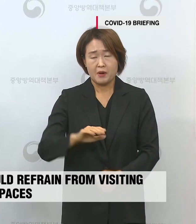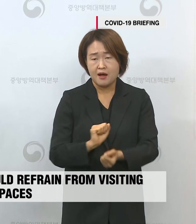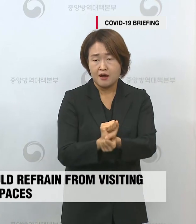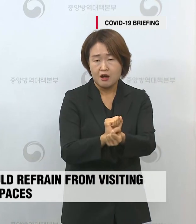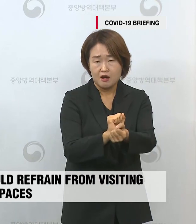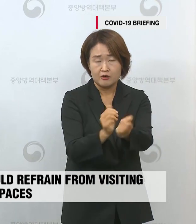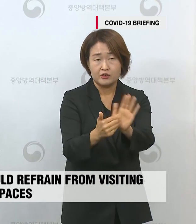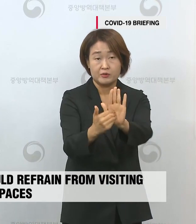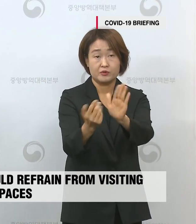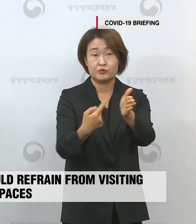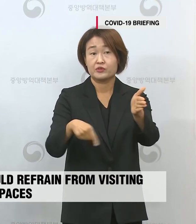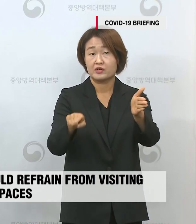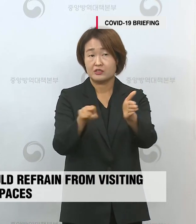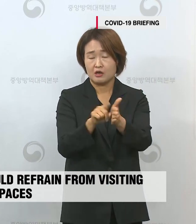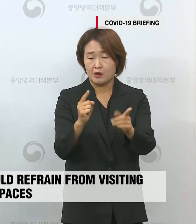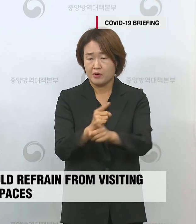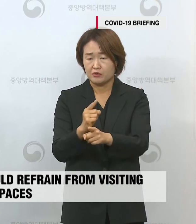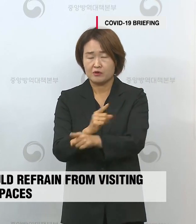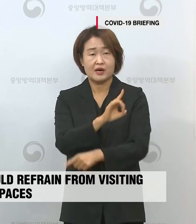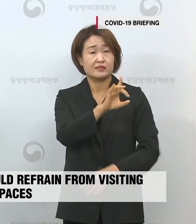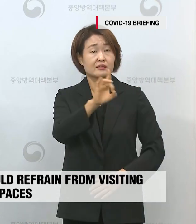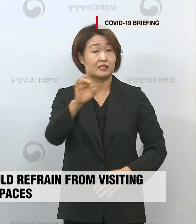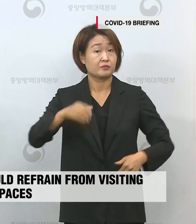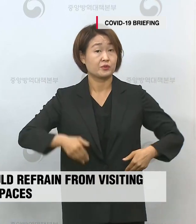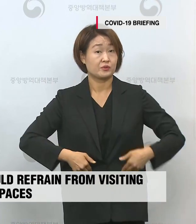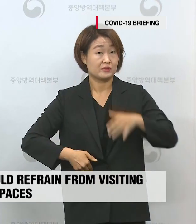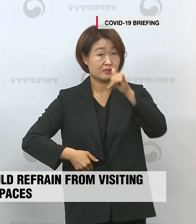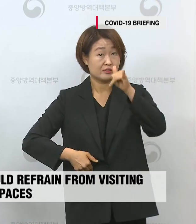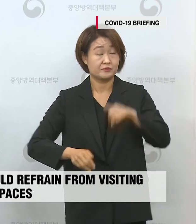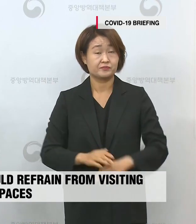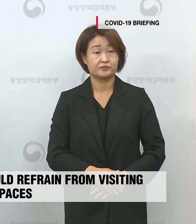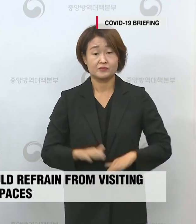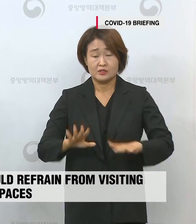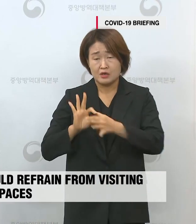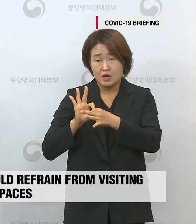facilities, including religious centers as well as